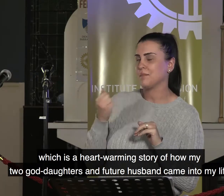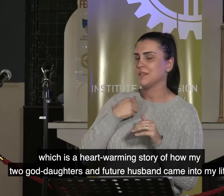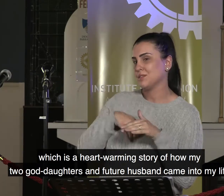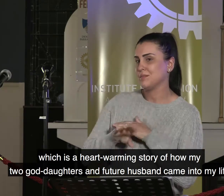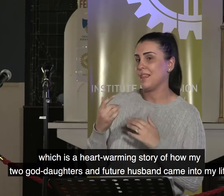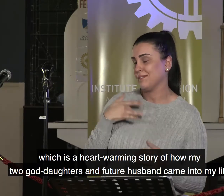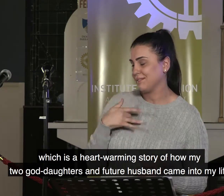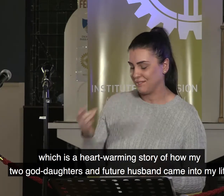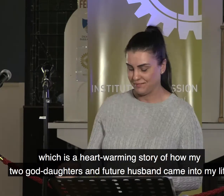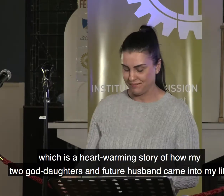life.